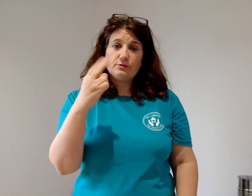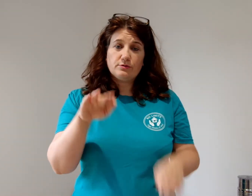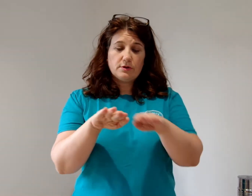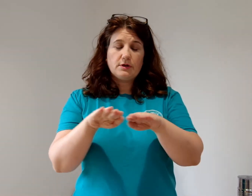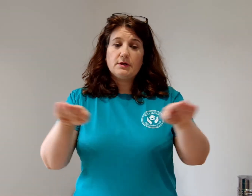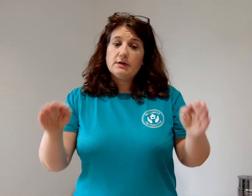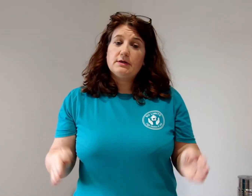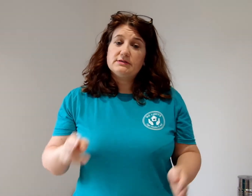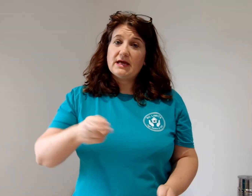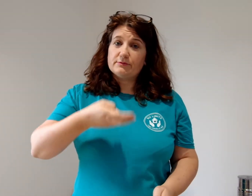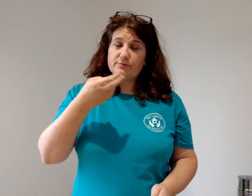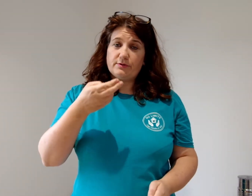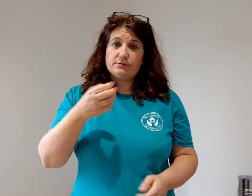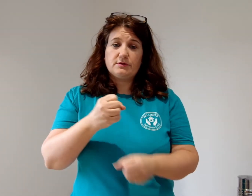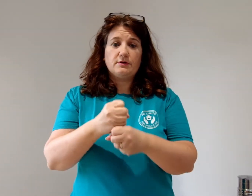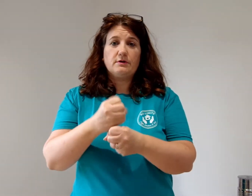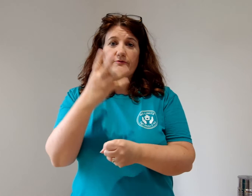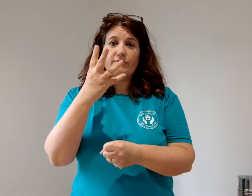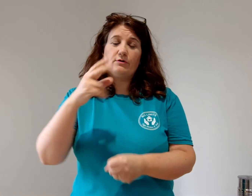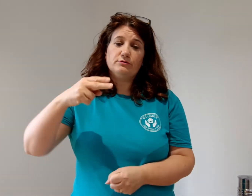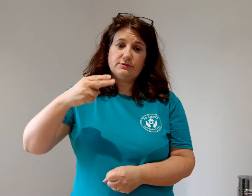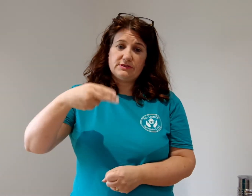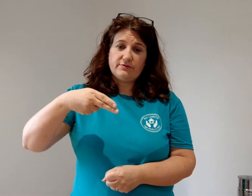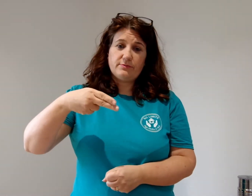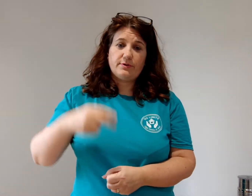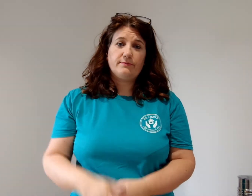2 tablespoons of golden syrup,